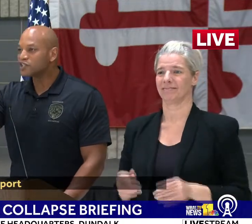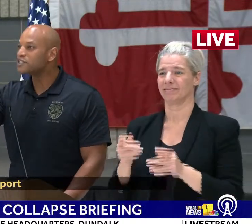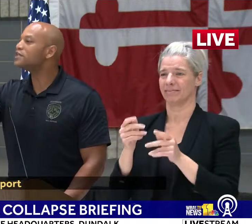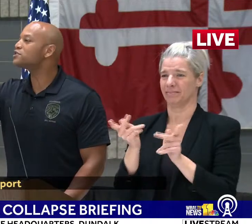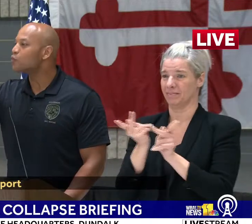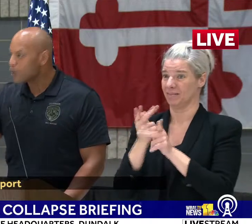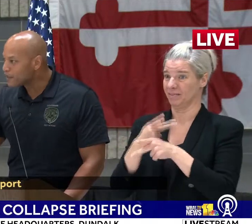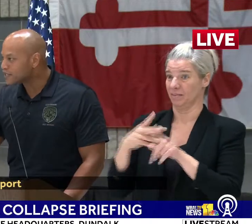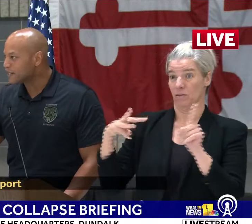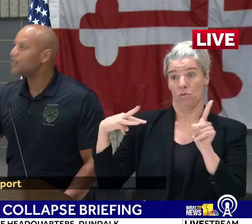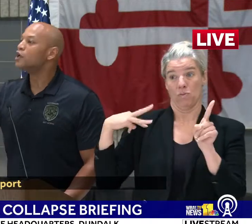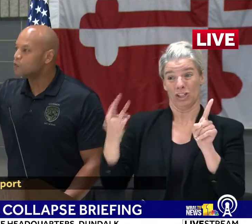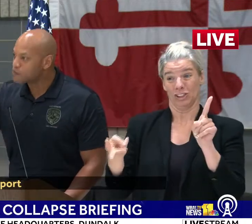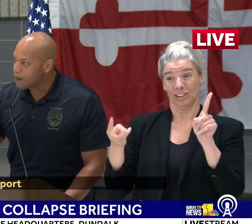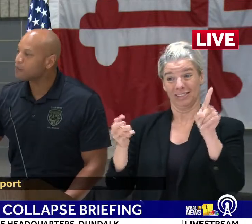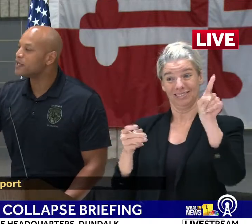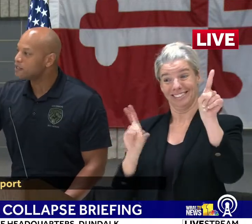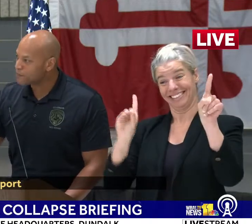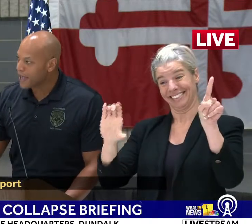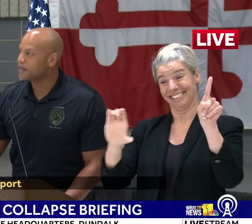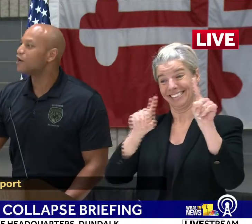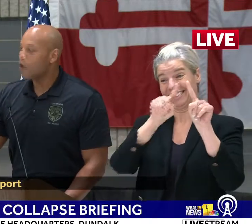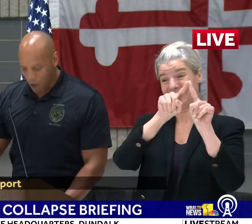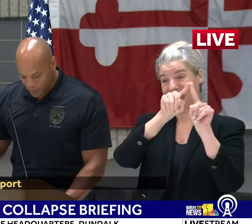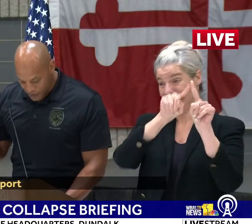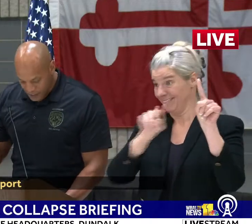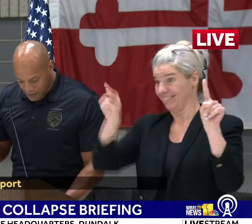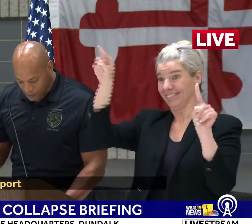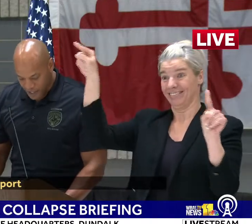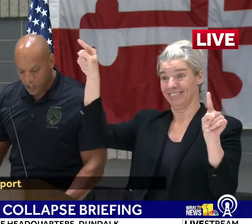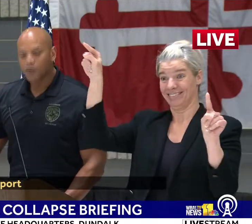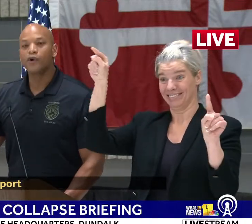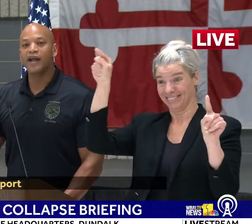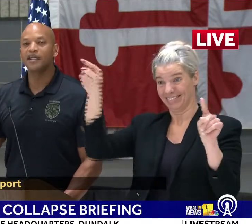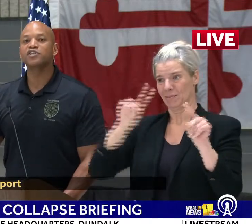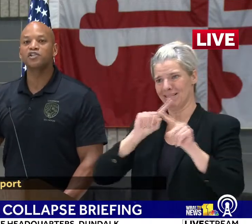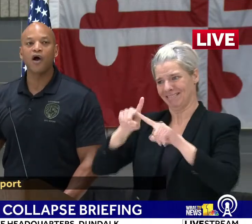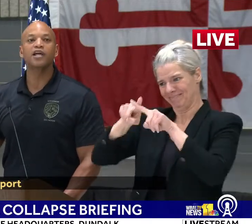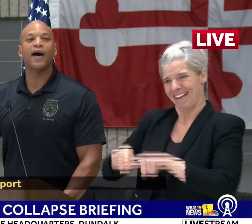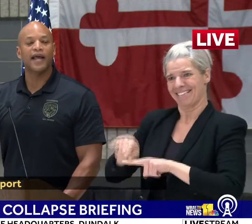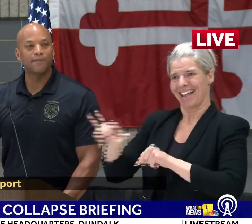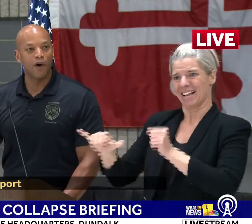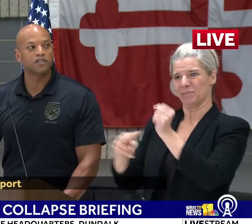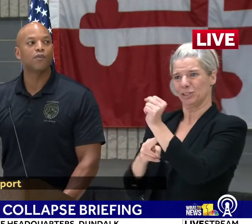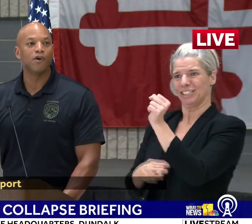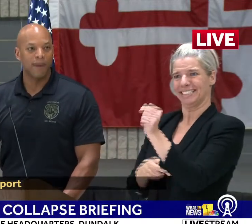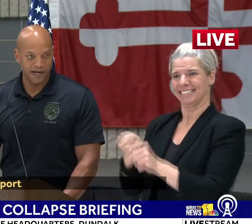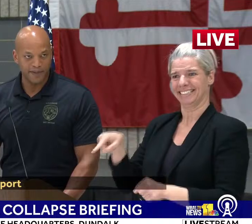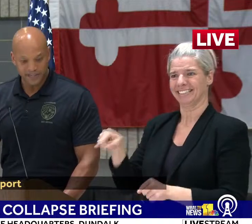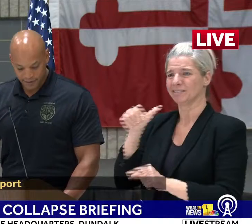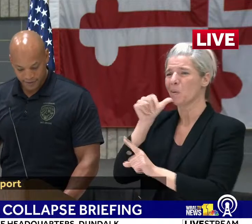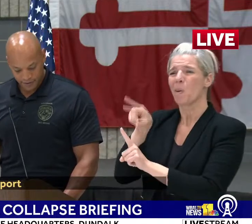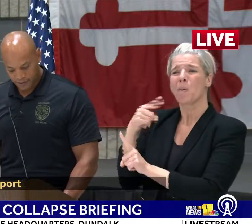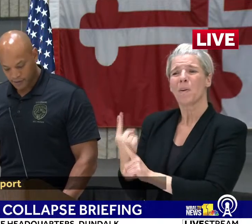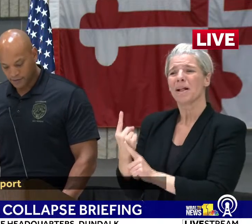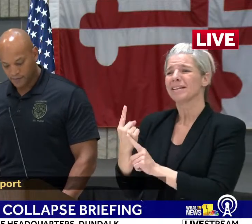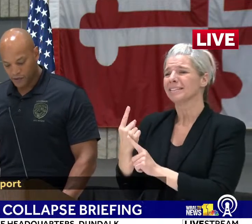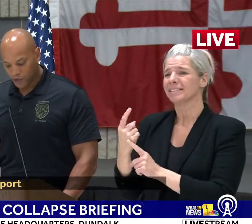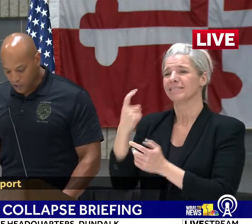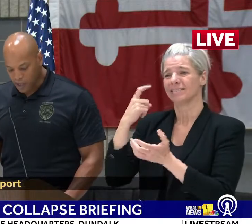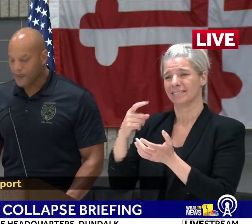from Washington to Wilmington, you probably depend on the Key Bridge. We're not just talking about a Baltimore